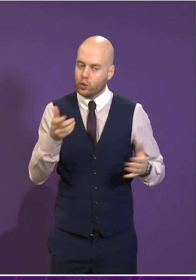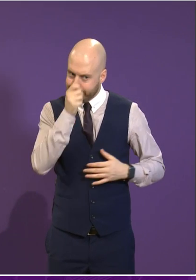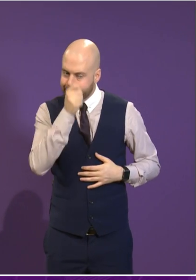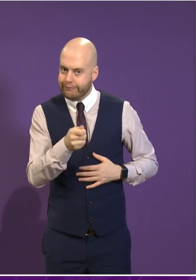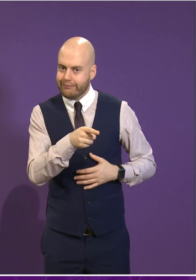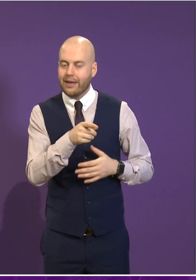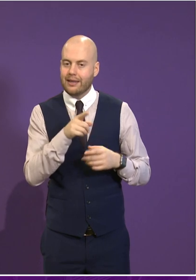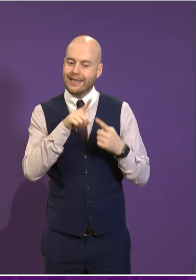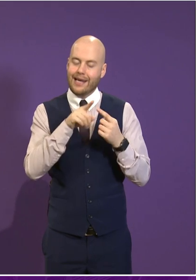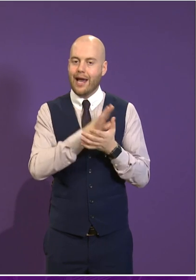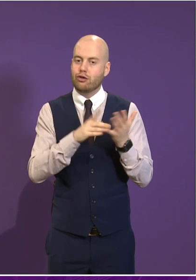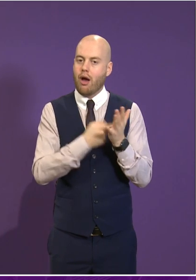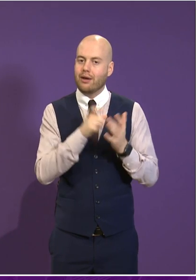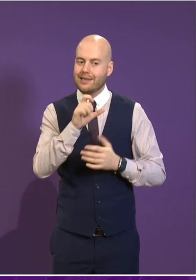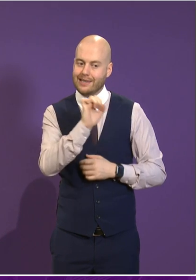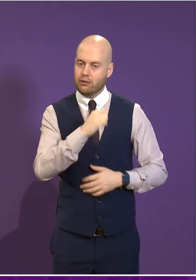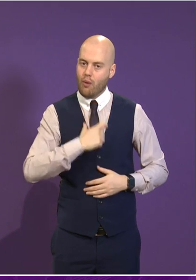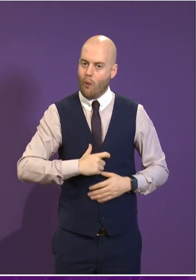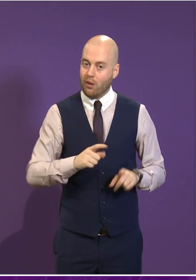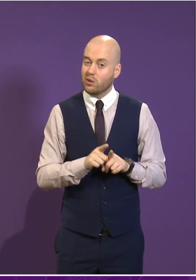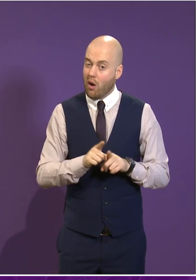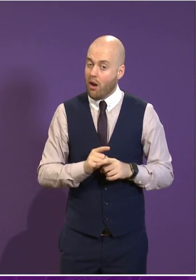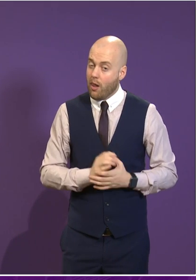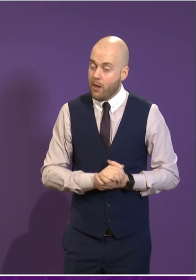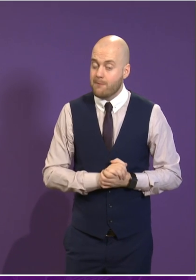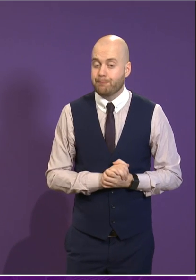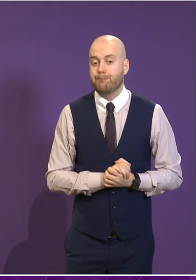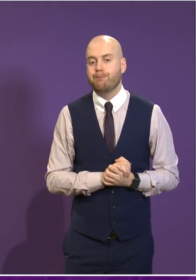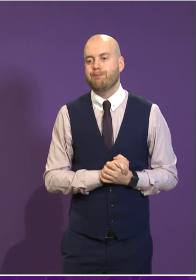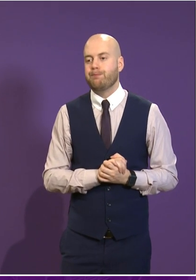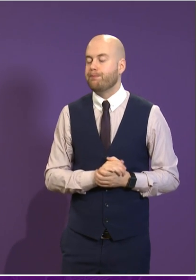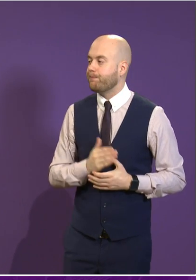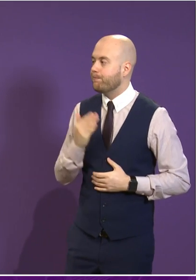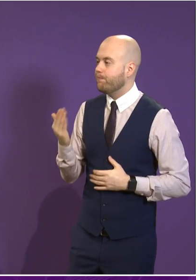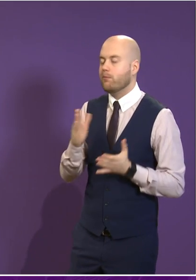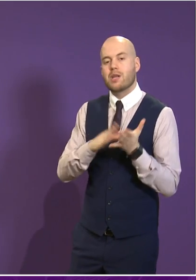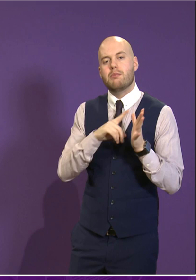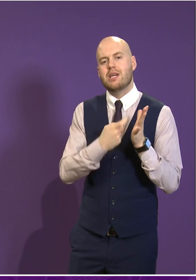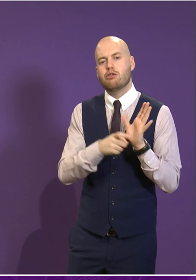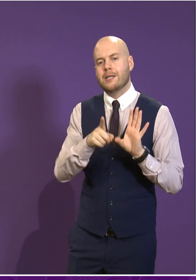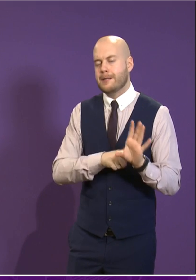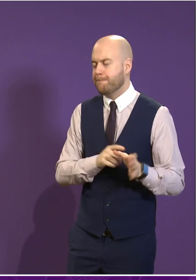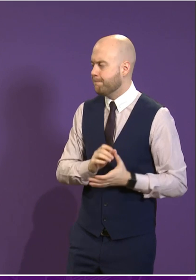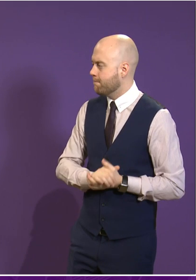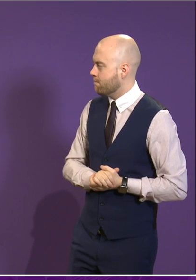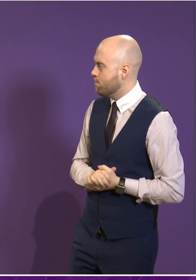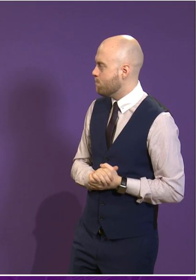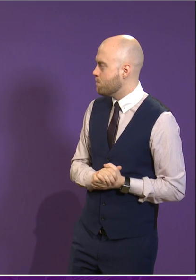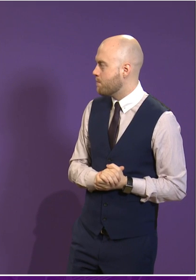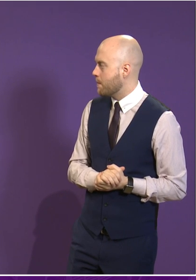Jeremy, fine, thank you. Mary. And can I